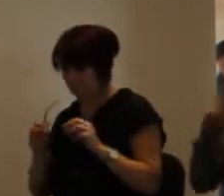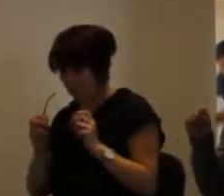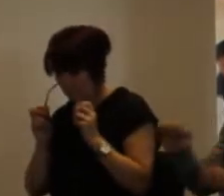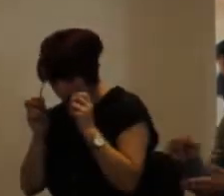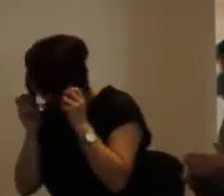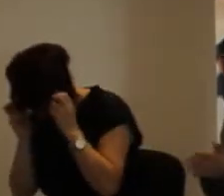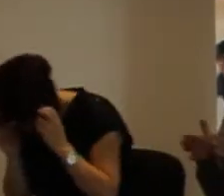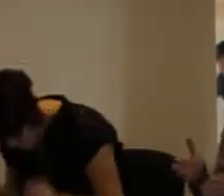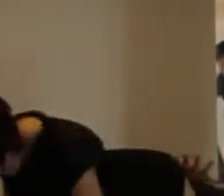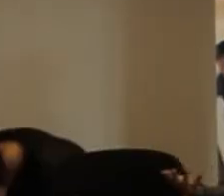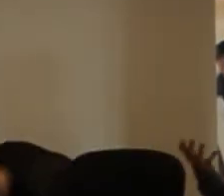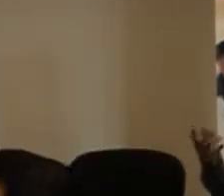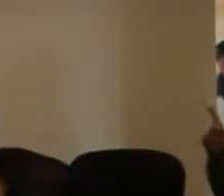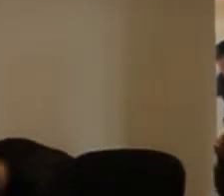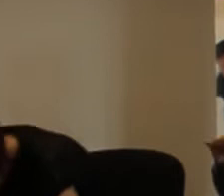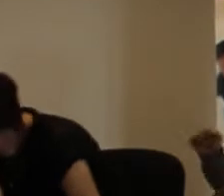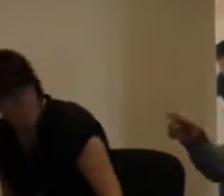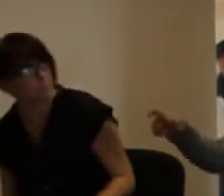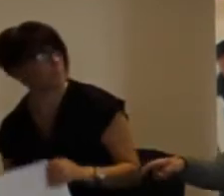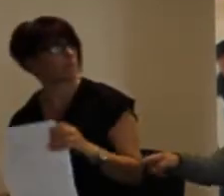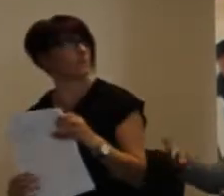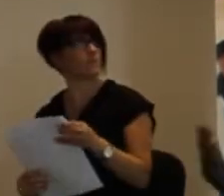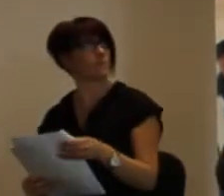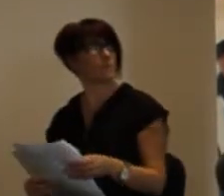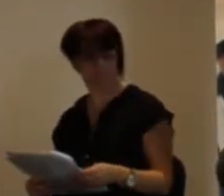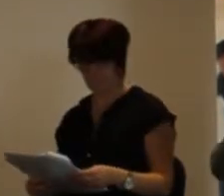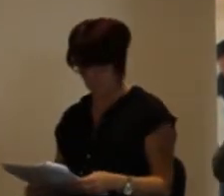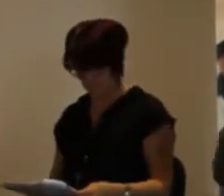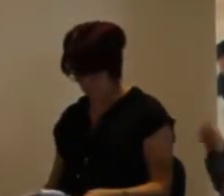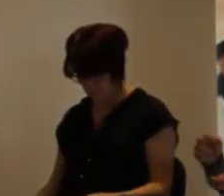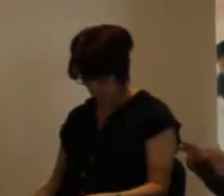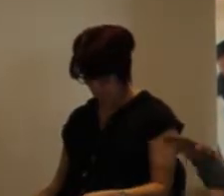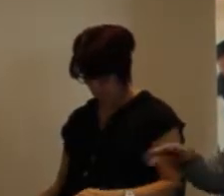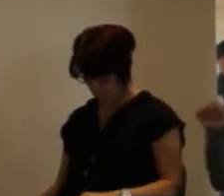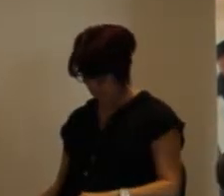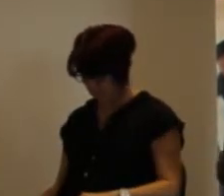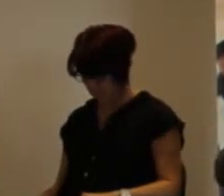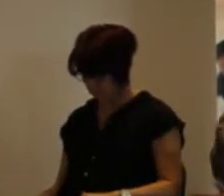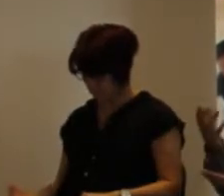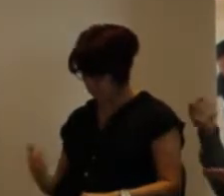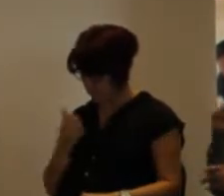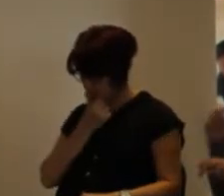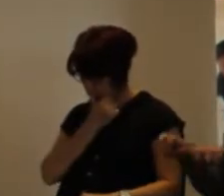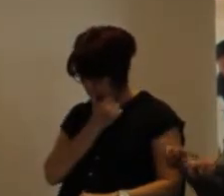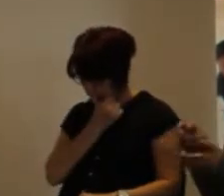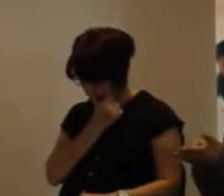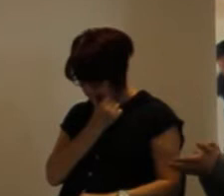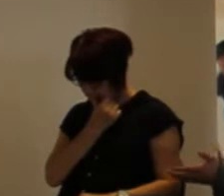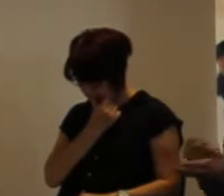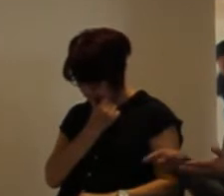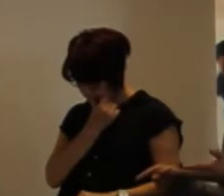If a learner is used to having a signer, is used to having a prompter, is used to having someone reading for them, then we